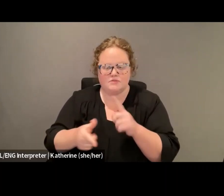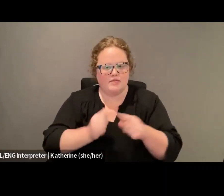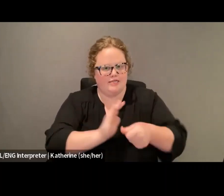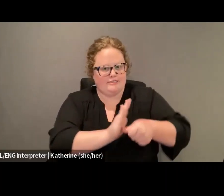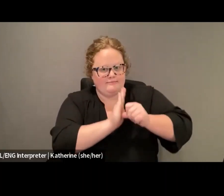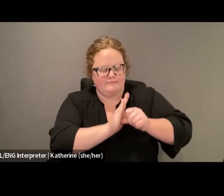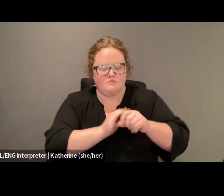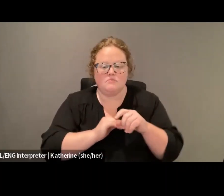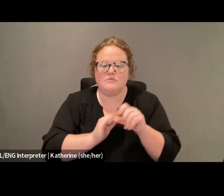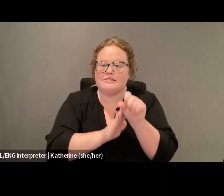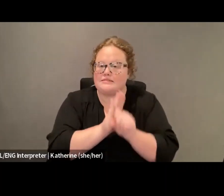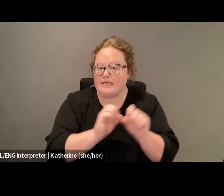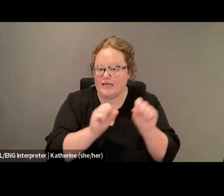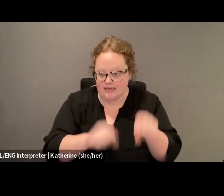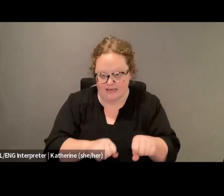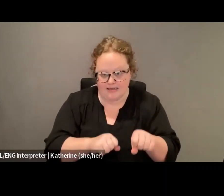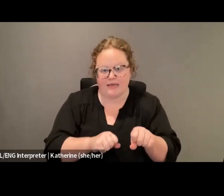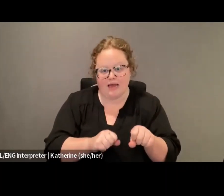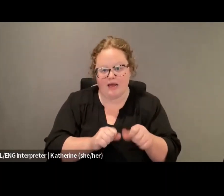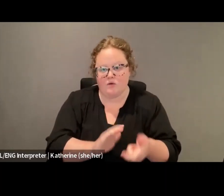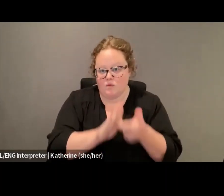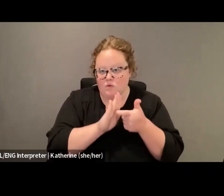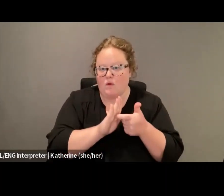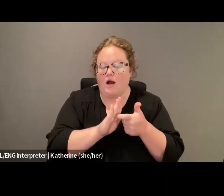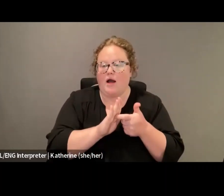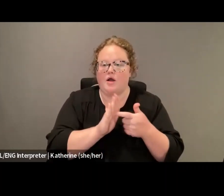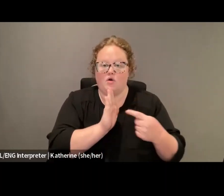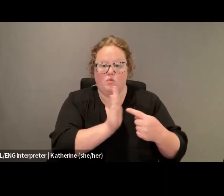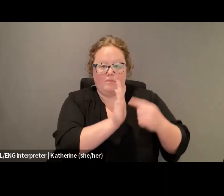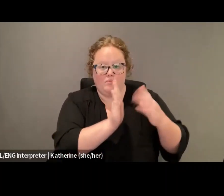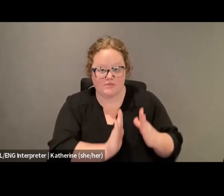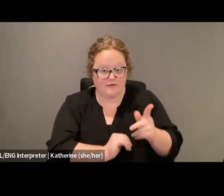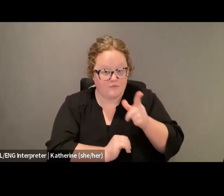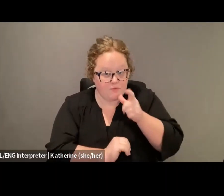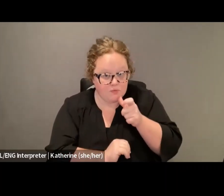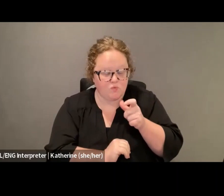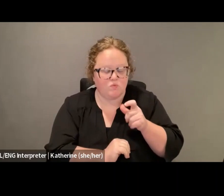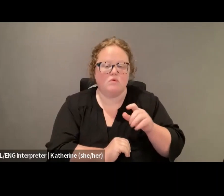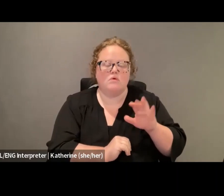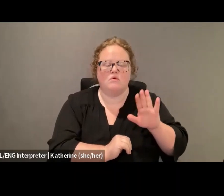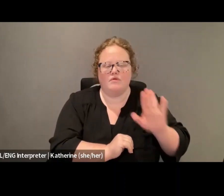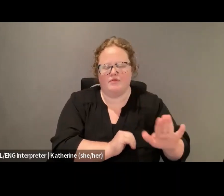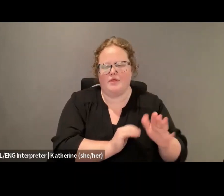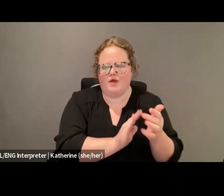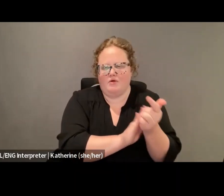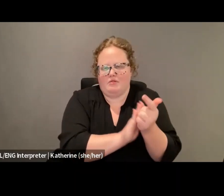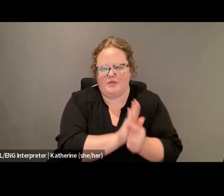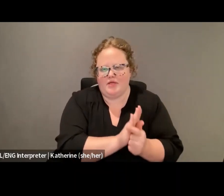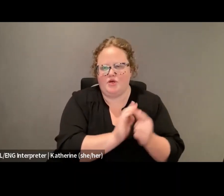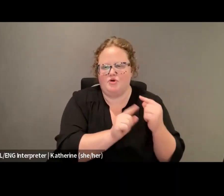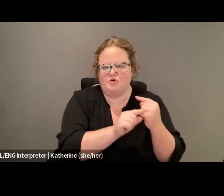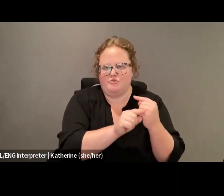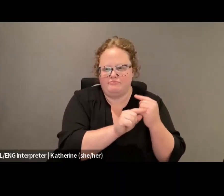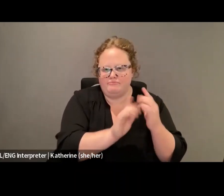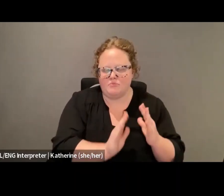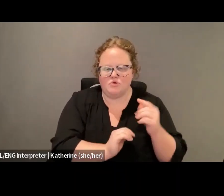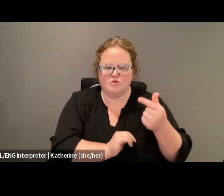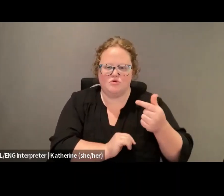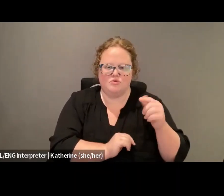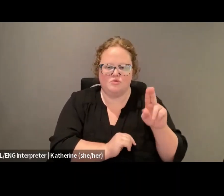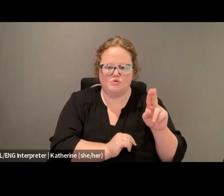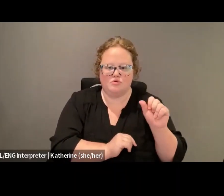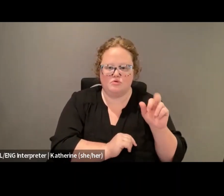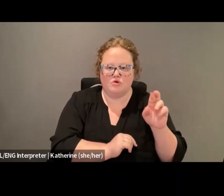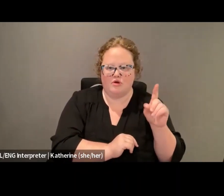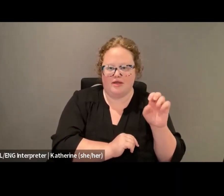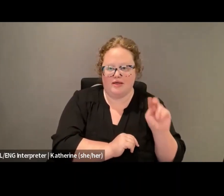any representative to be a legal guardian of the participant. You typically see that, as I was saying, in waivers that target children,